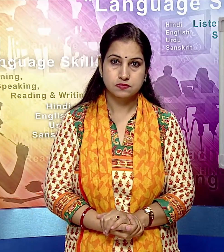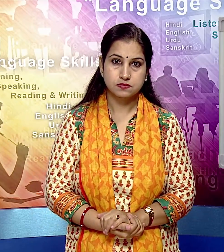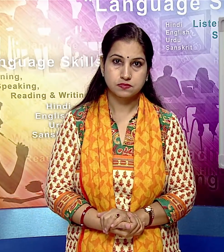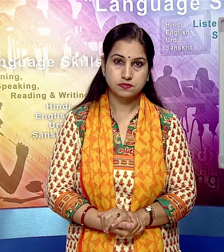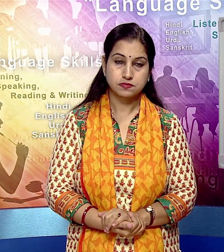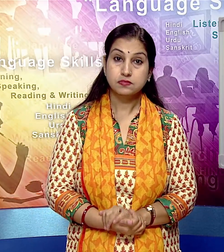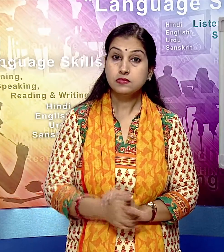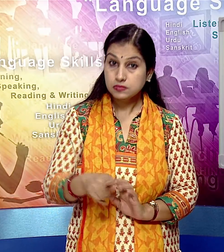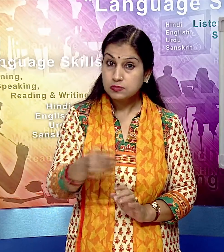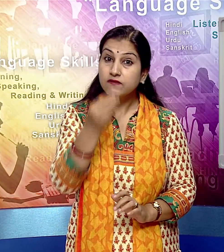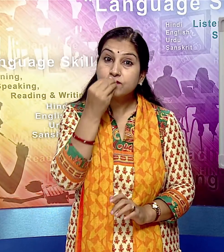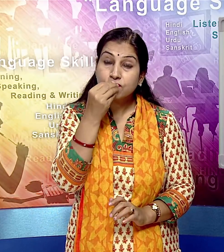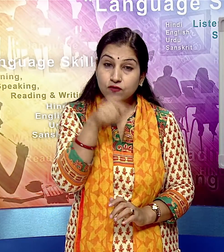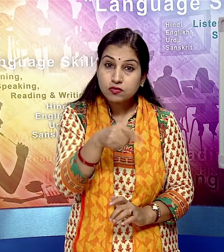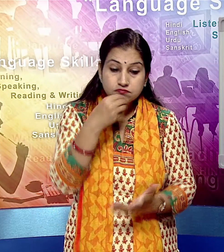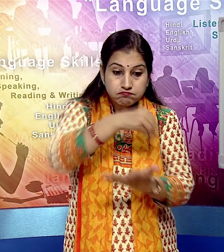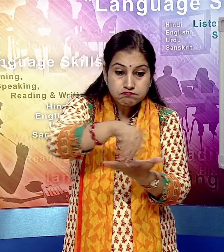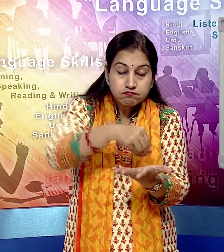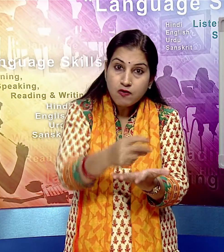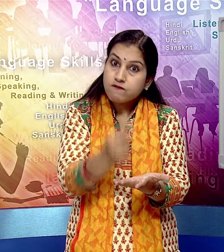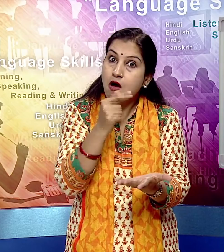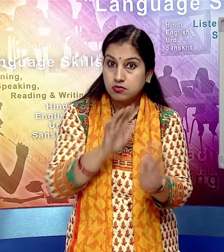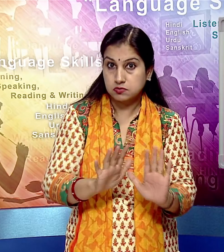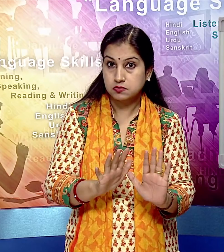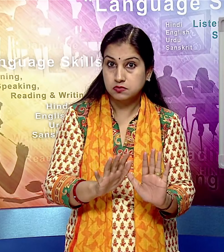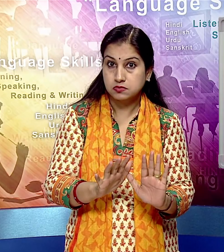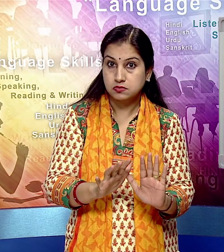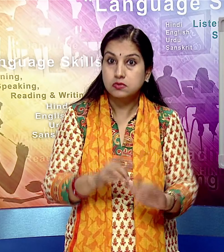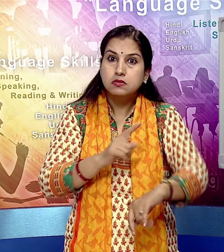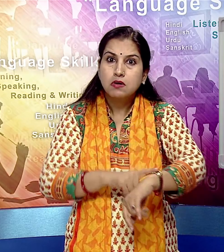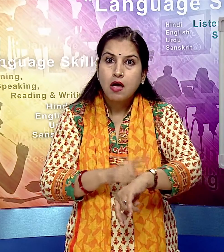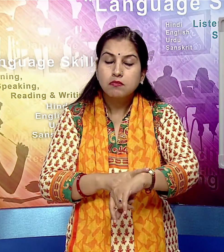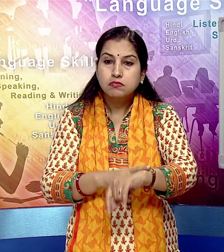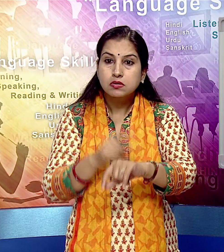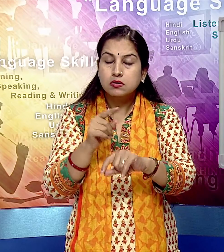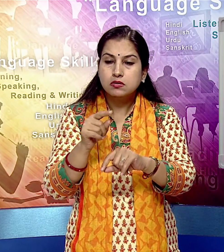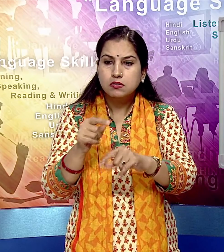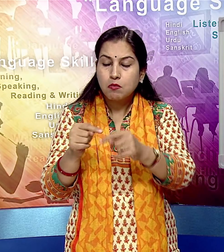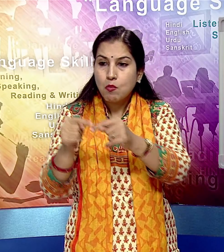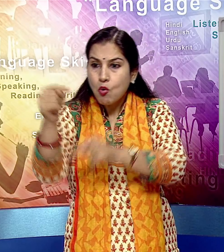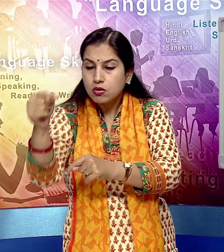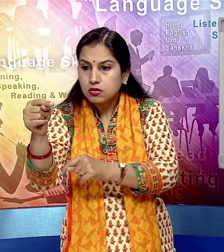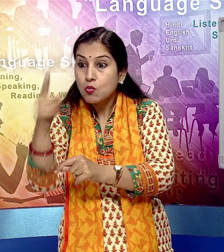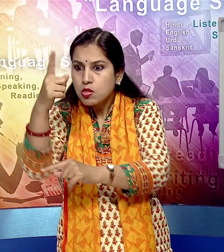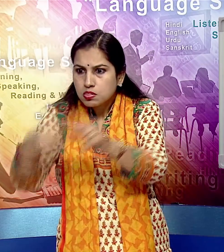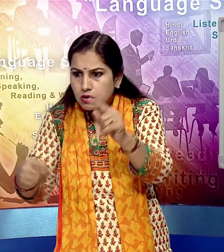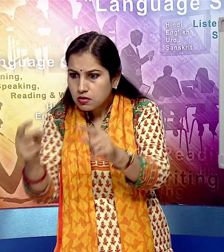The food gets cooked faster, you can say 1/3 time than boiling.